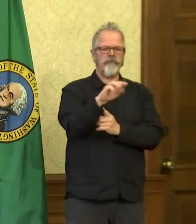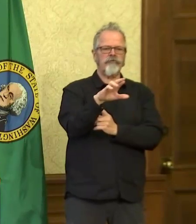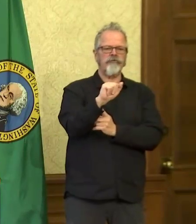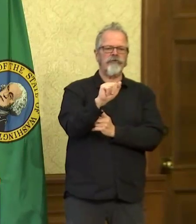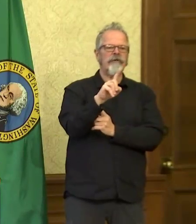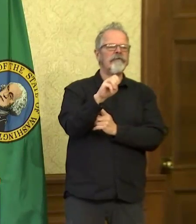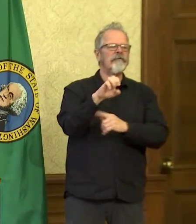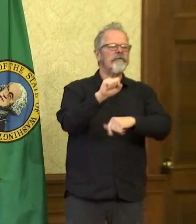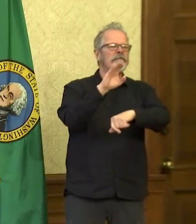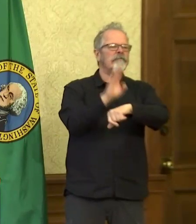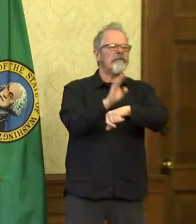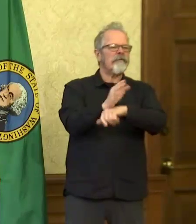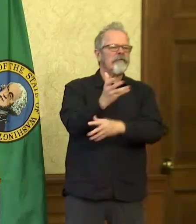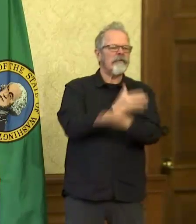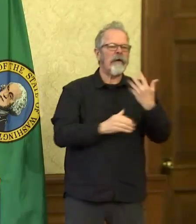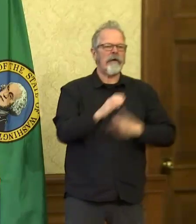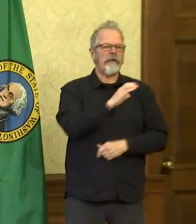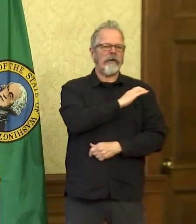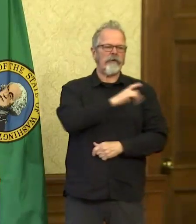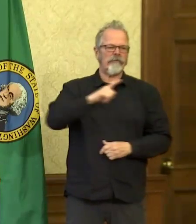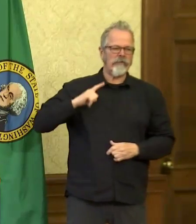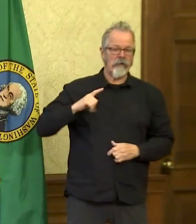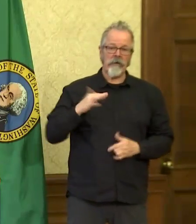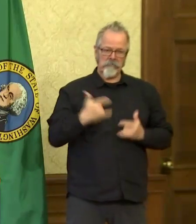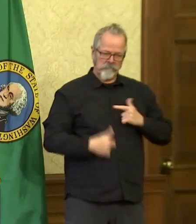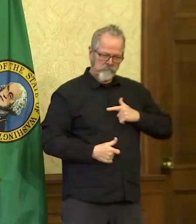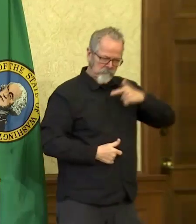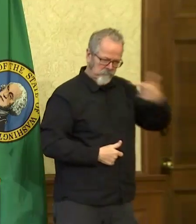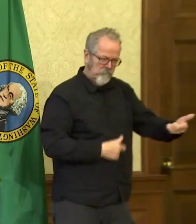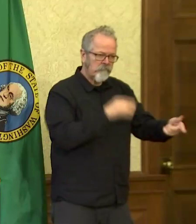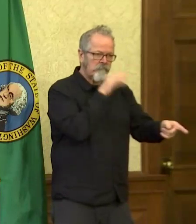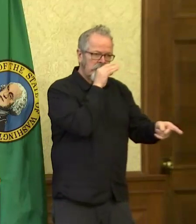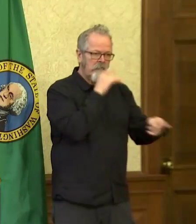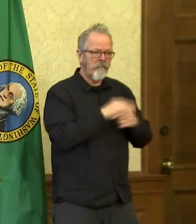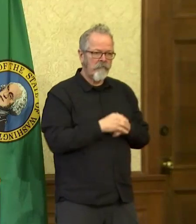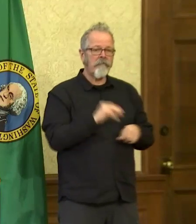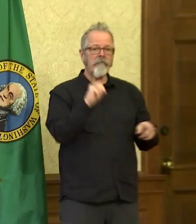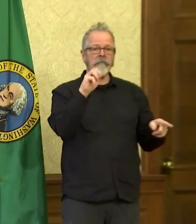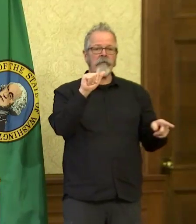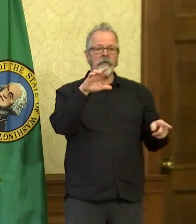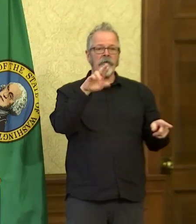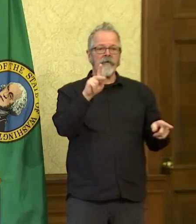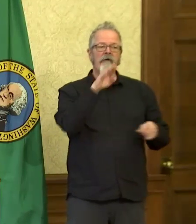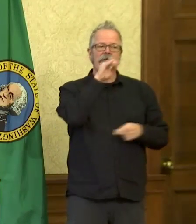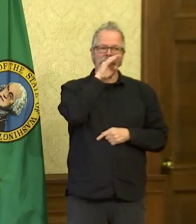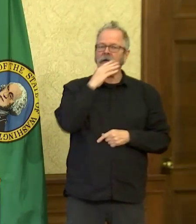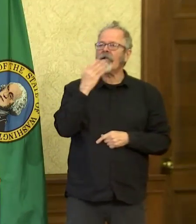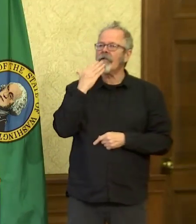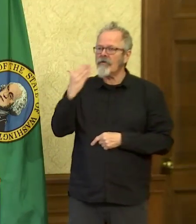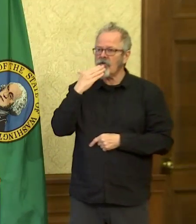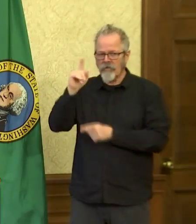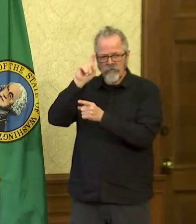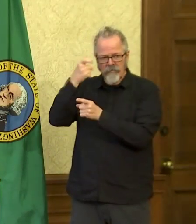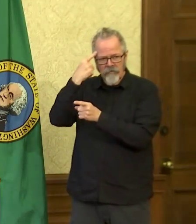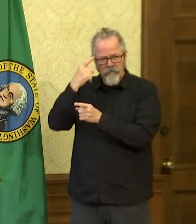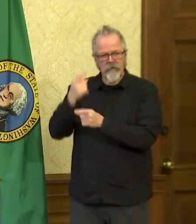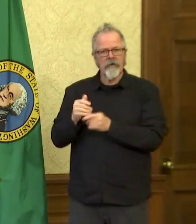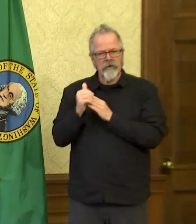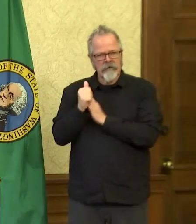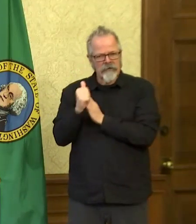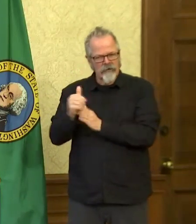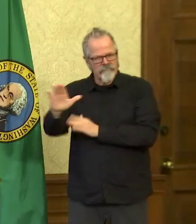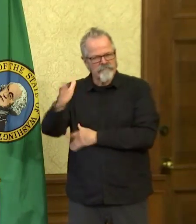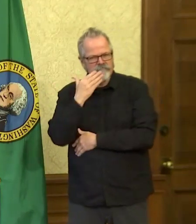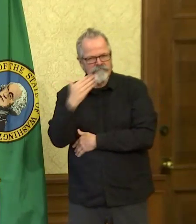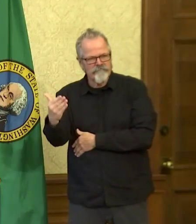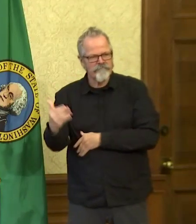opportunity that you've given us and the leadership you've shown in letting industry professionals provide guidance and assistance to you in